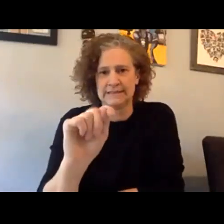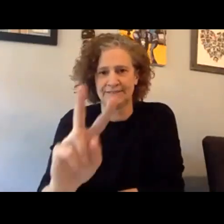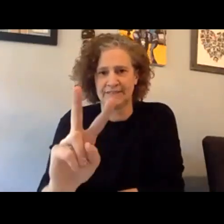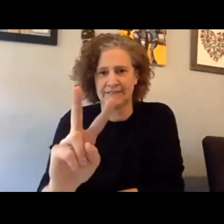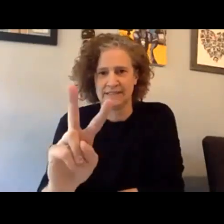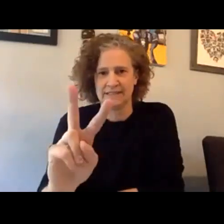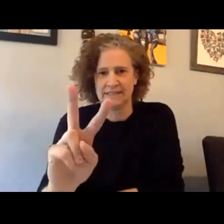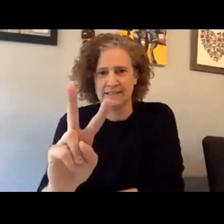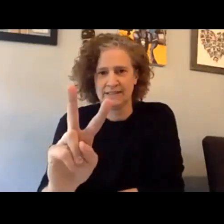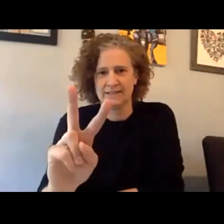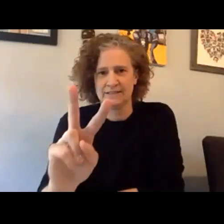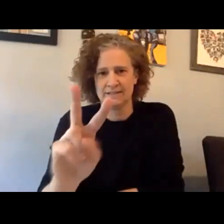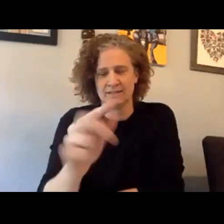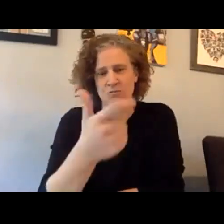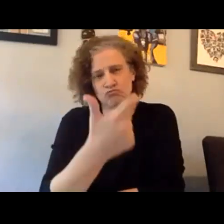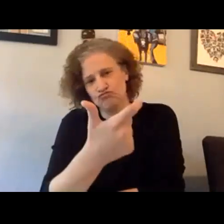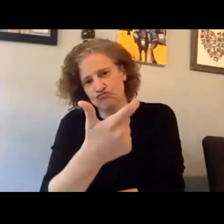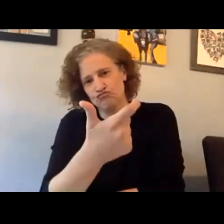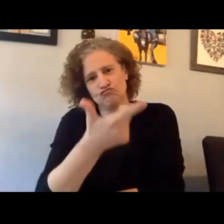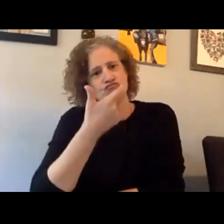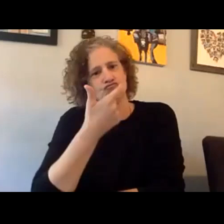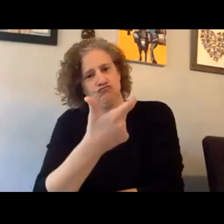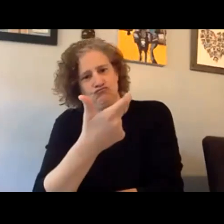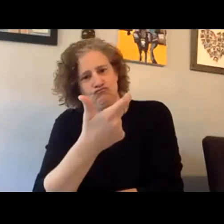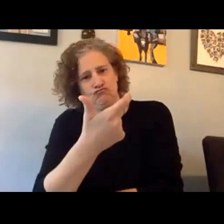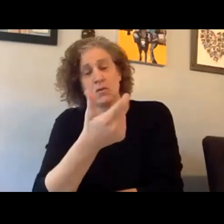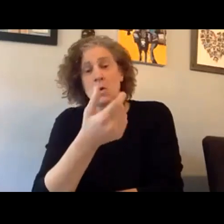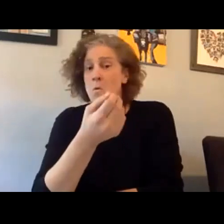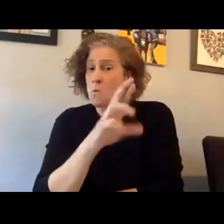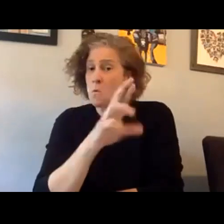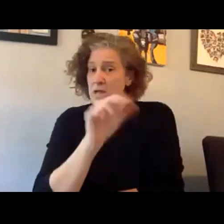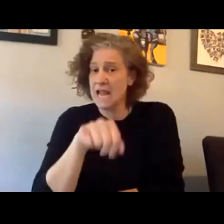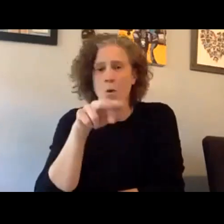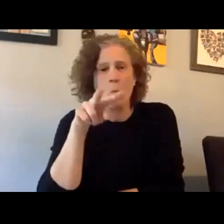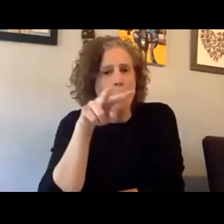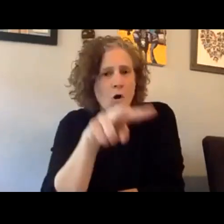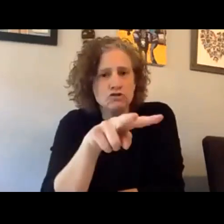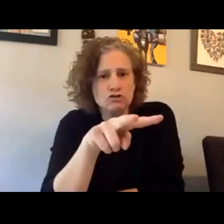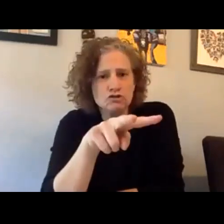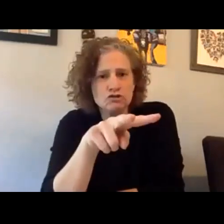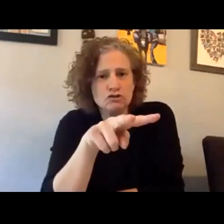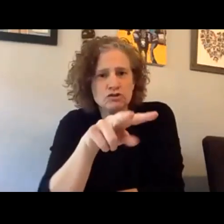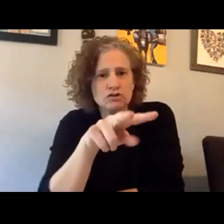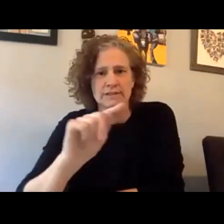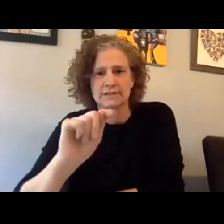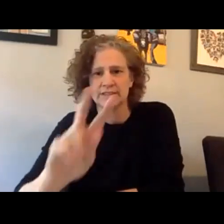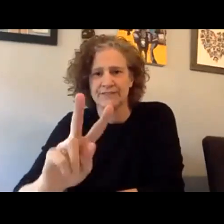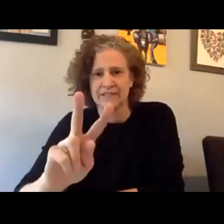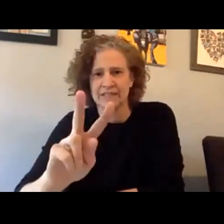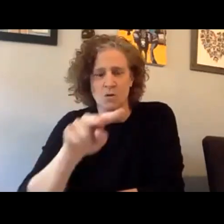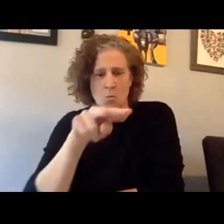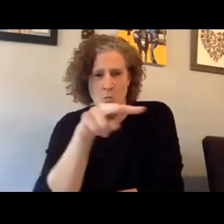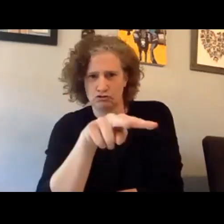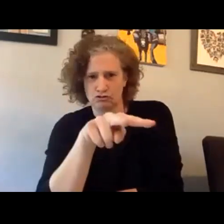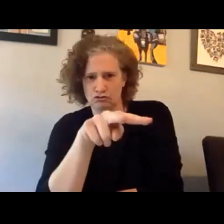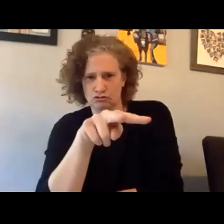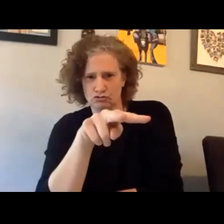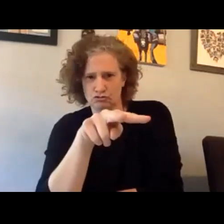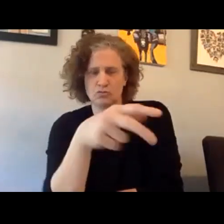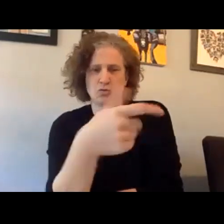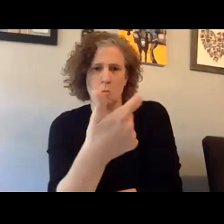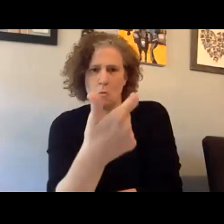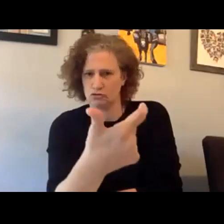And we've been watching TV, watch like this. Or you can say watch like this,